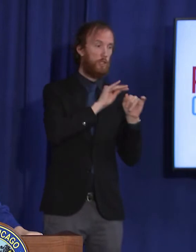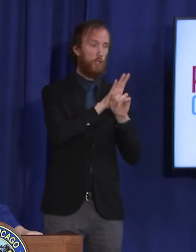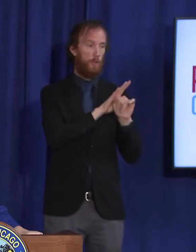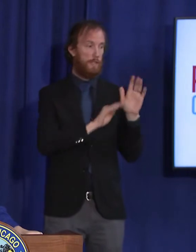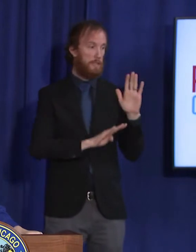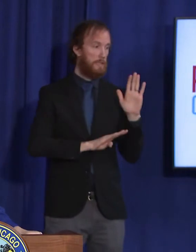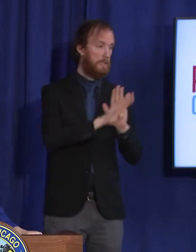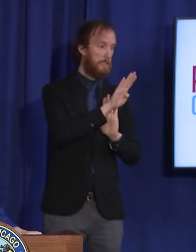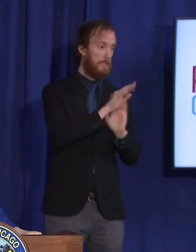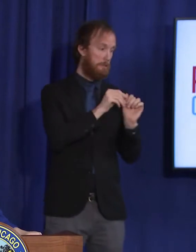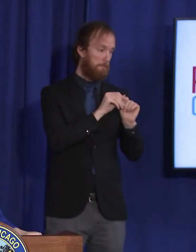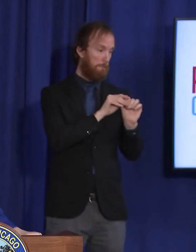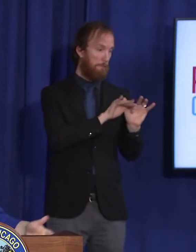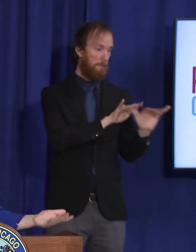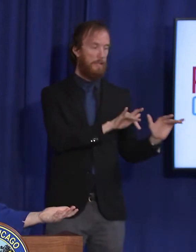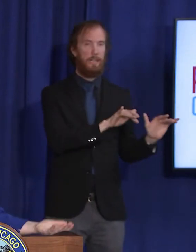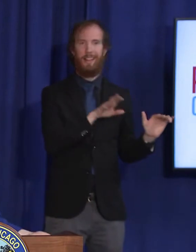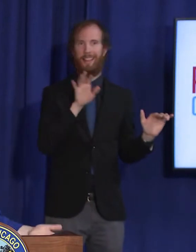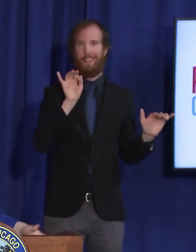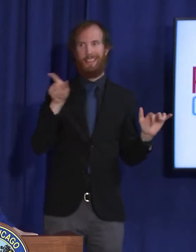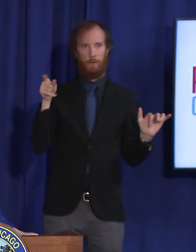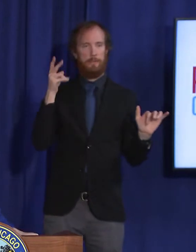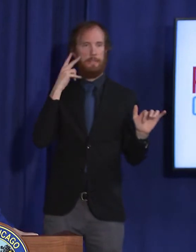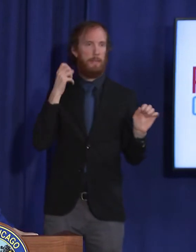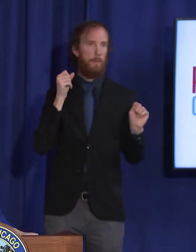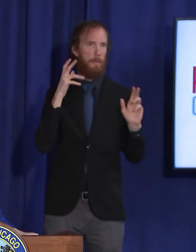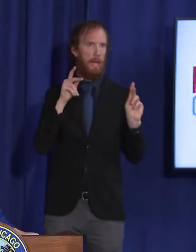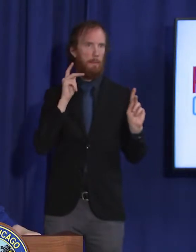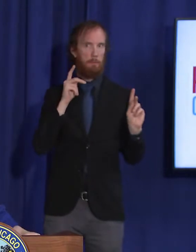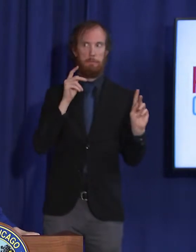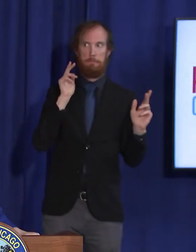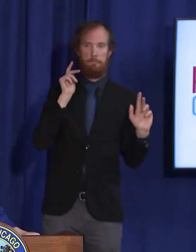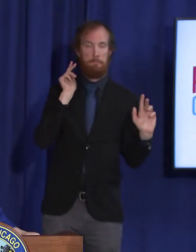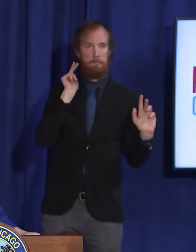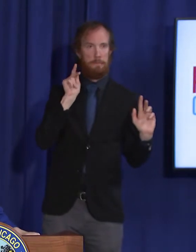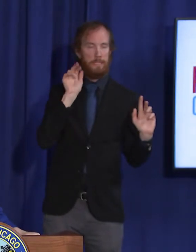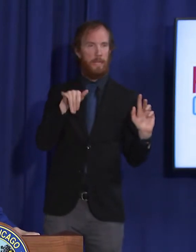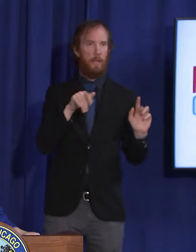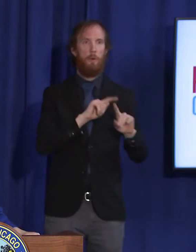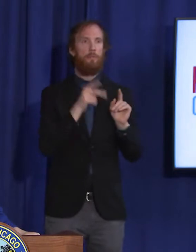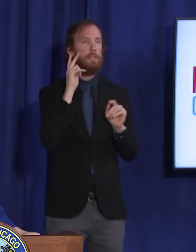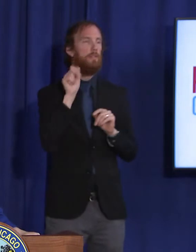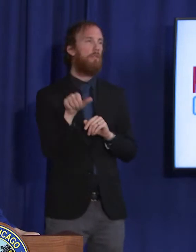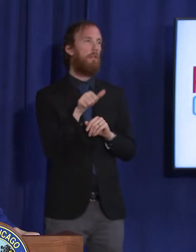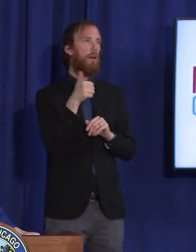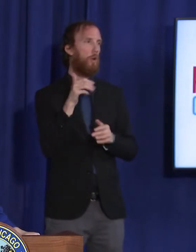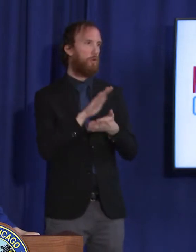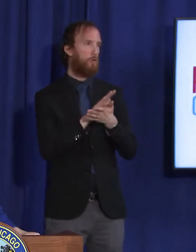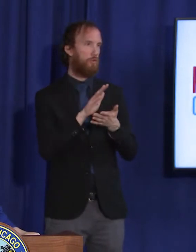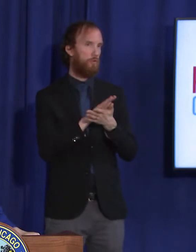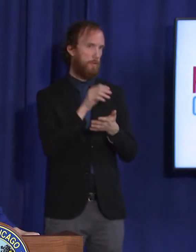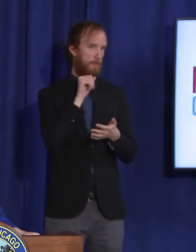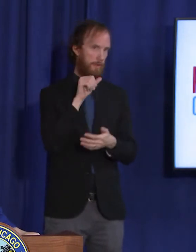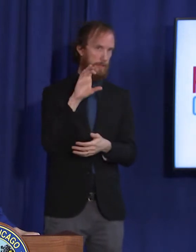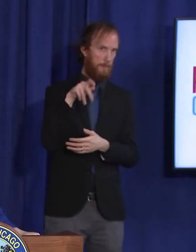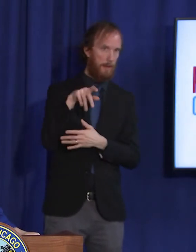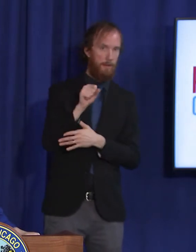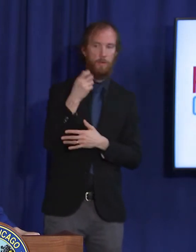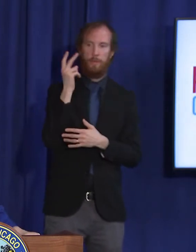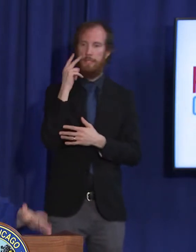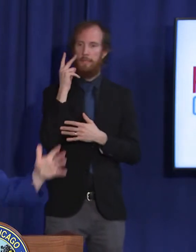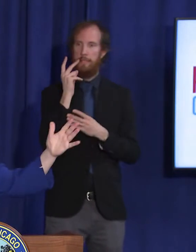lot of attention, there have been a couple of other non-CPS schools that similarly we've seen an increased number of